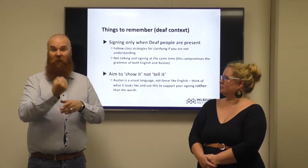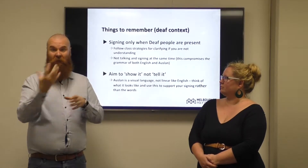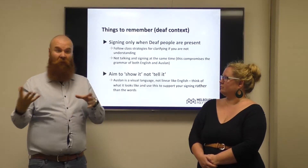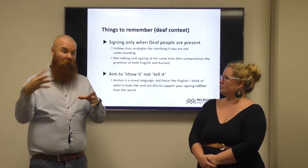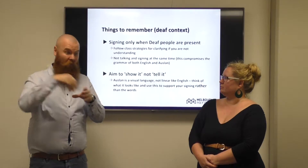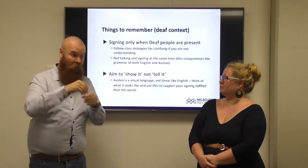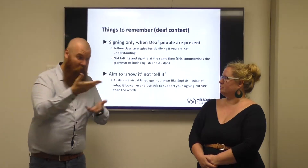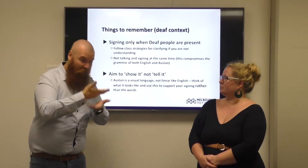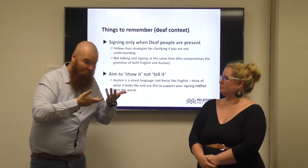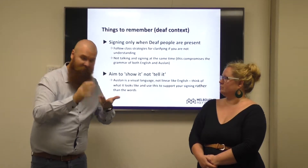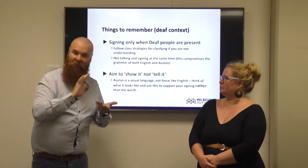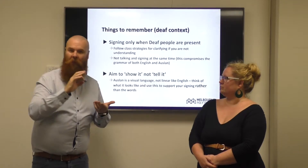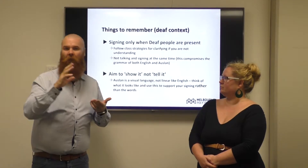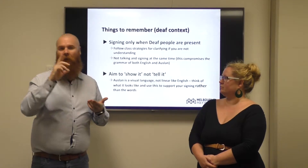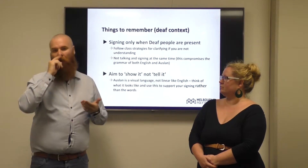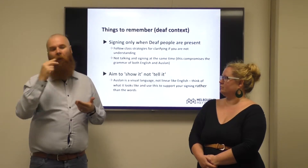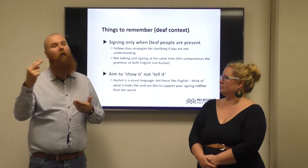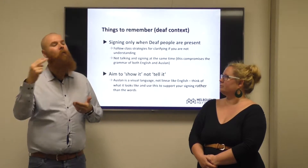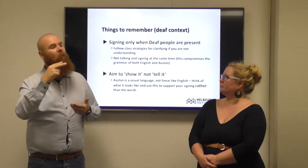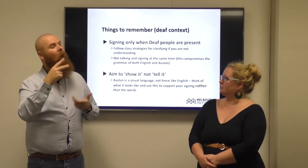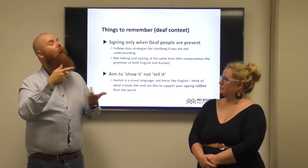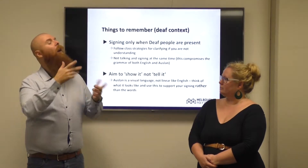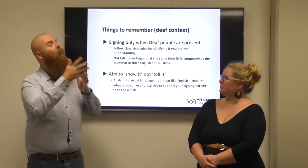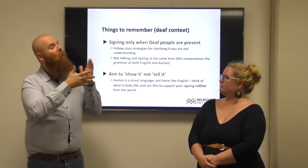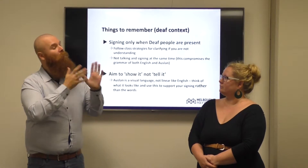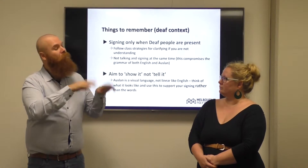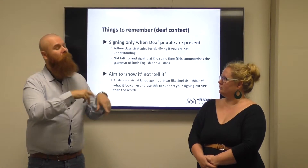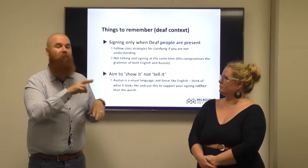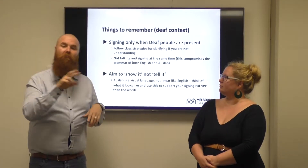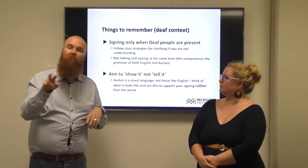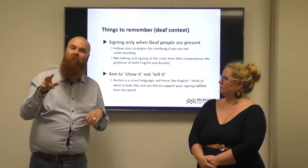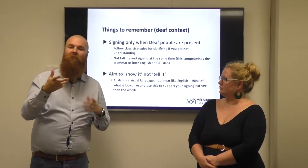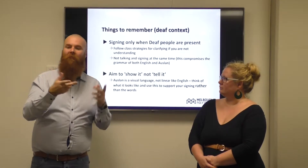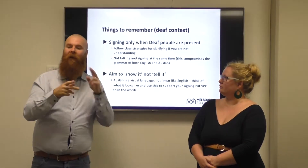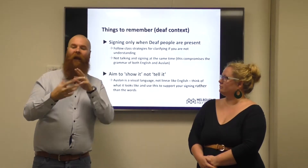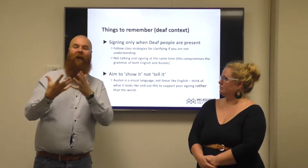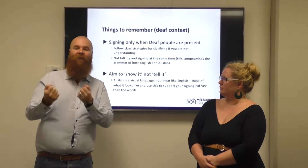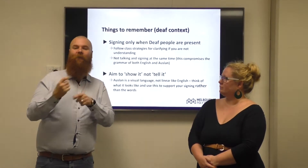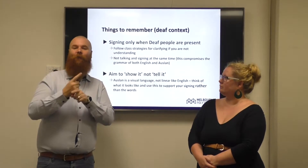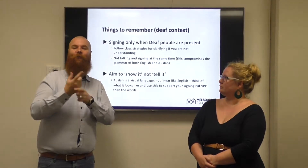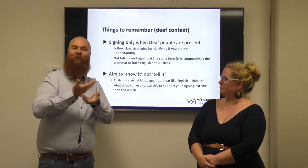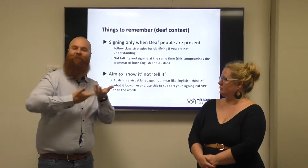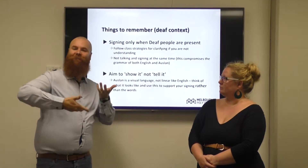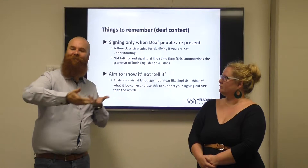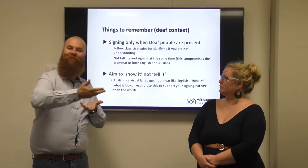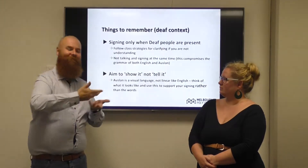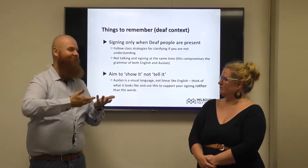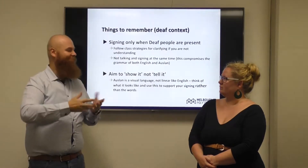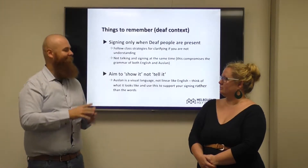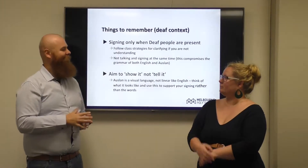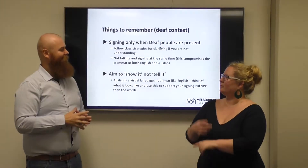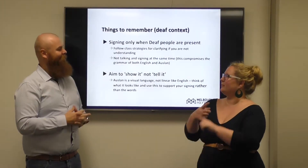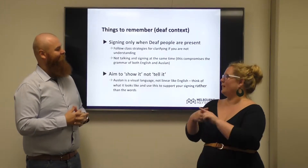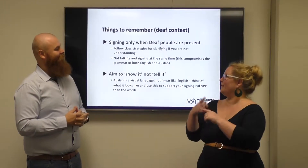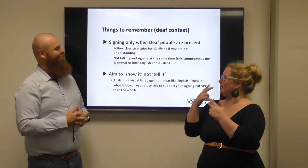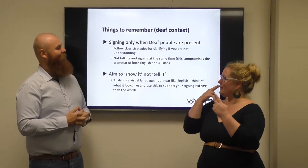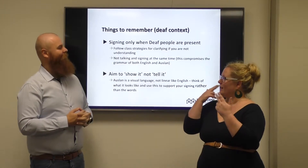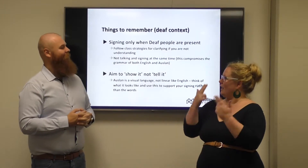involved. You don't have to involve them and interactively and joining into the